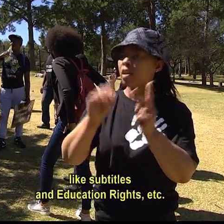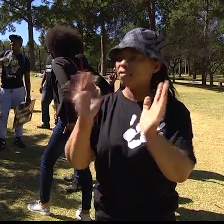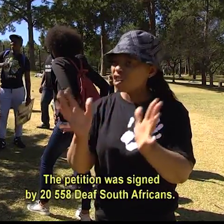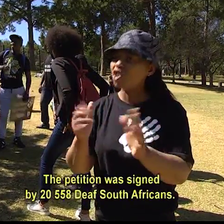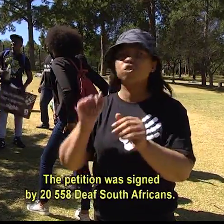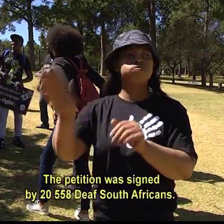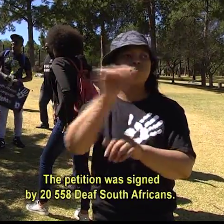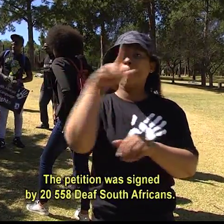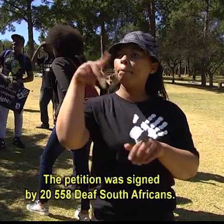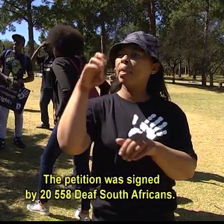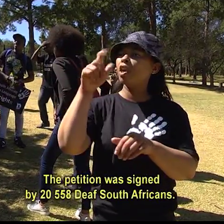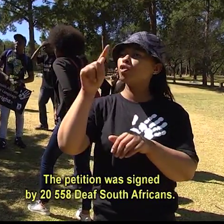The petition was signed by